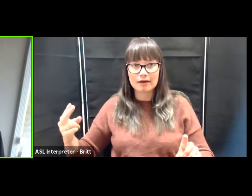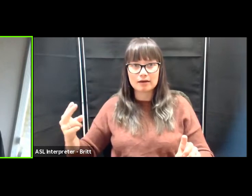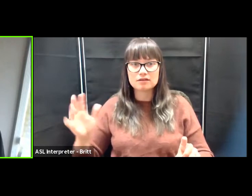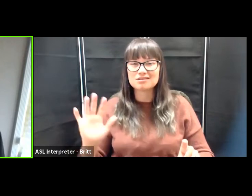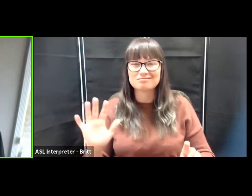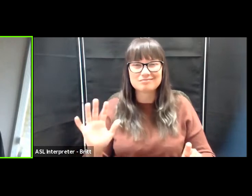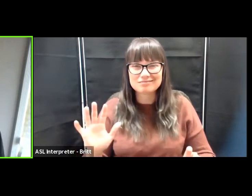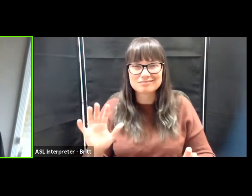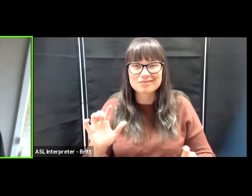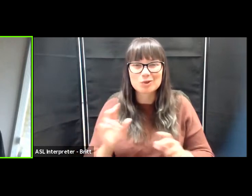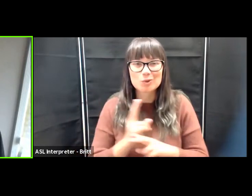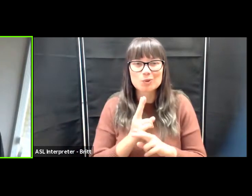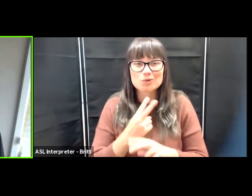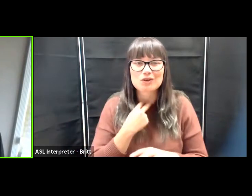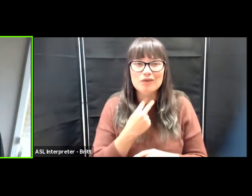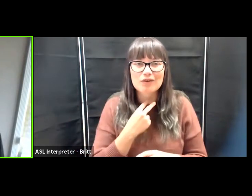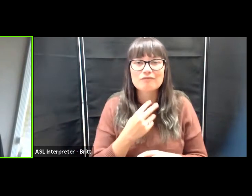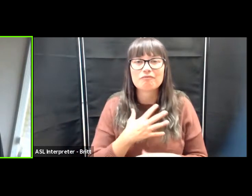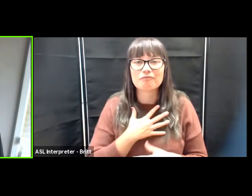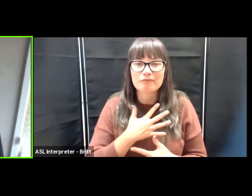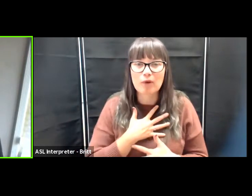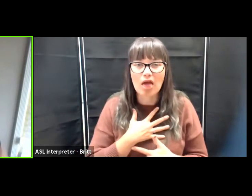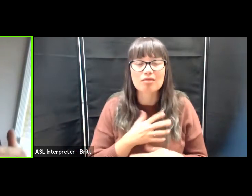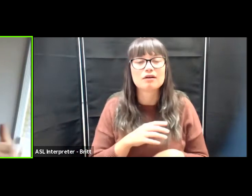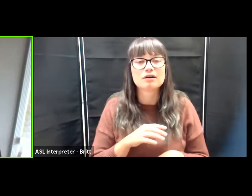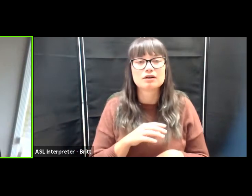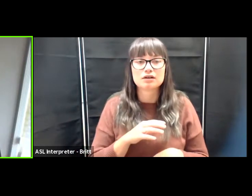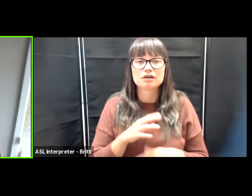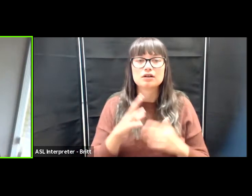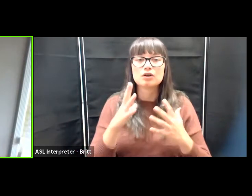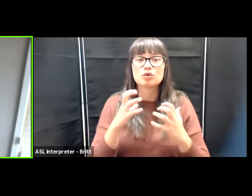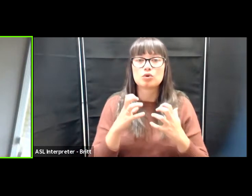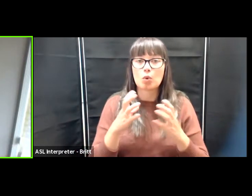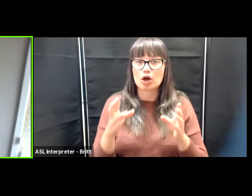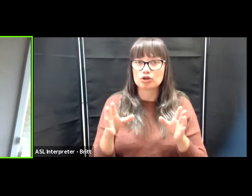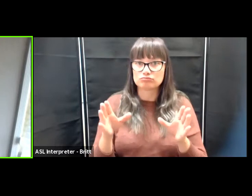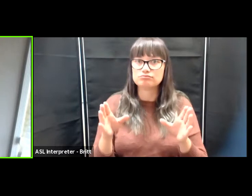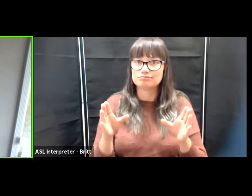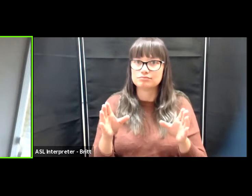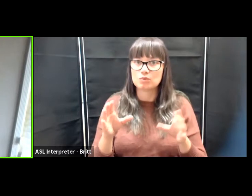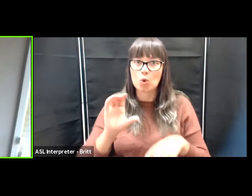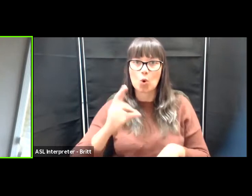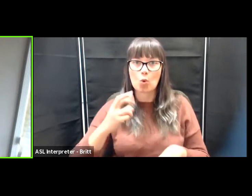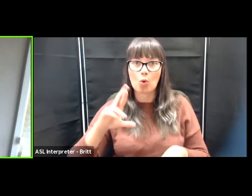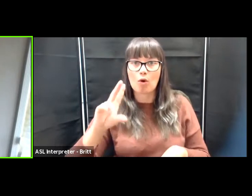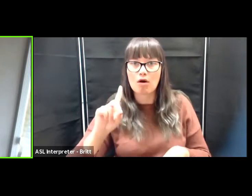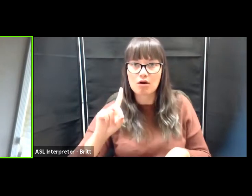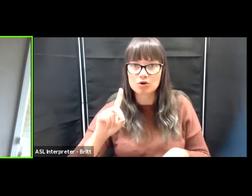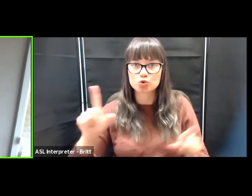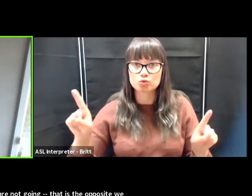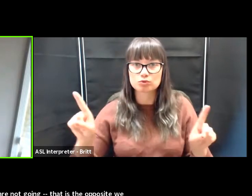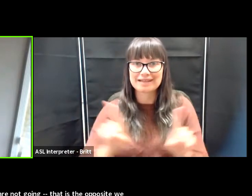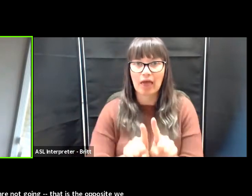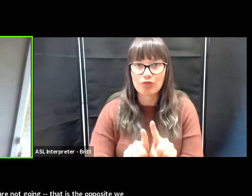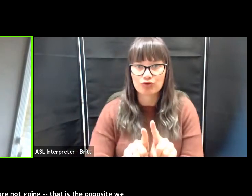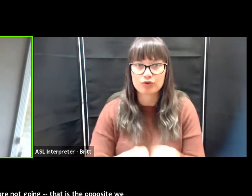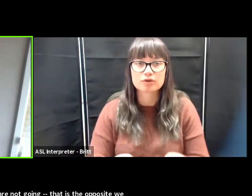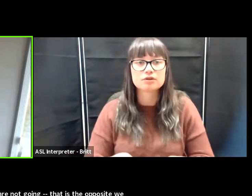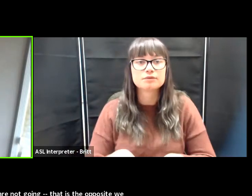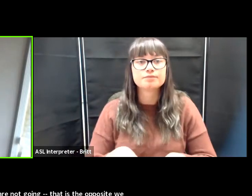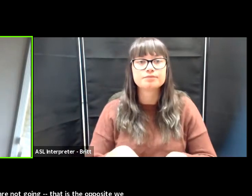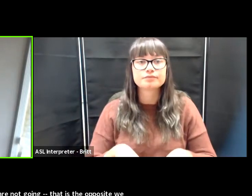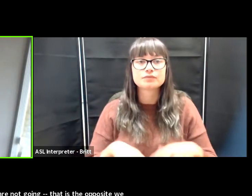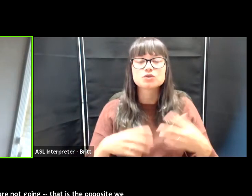ah, because that is the exact opposite of what we want. We want your chords to come together. So if you still can't get that strength, I want